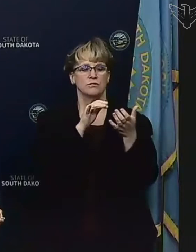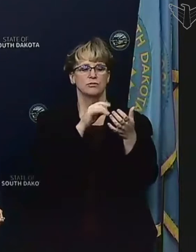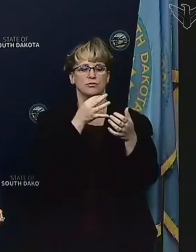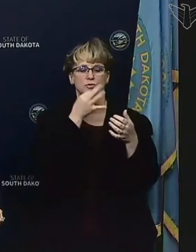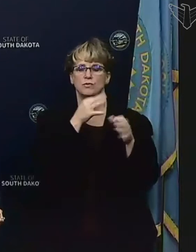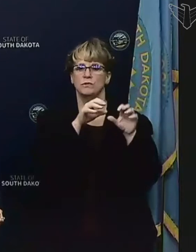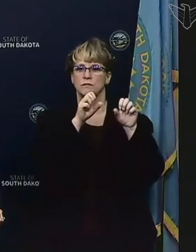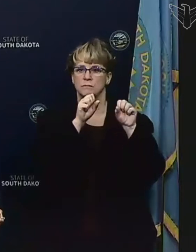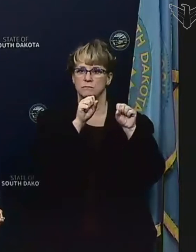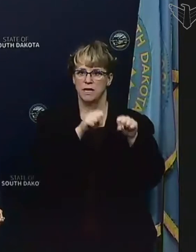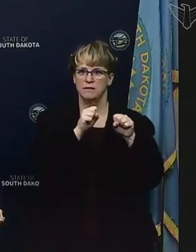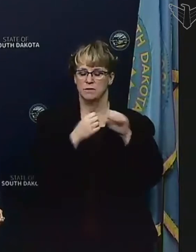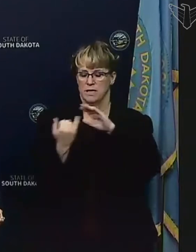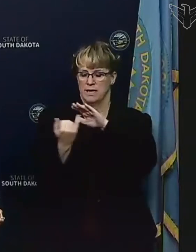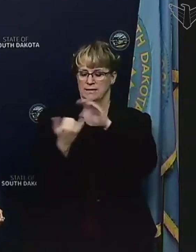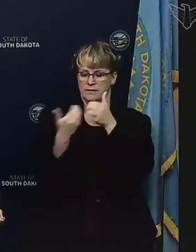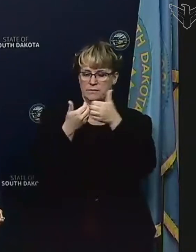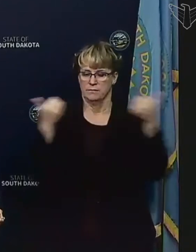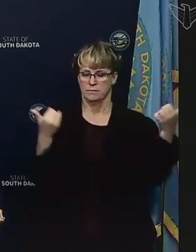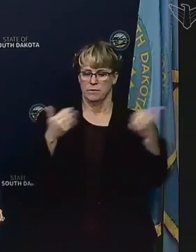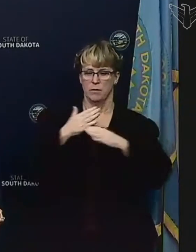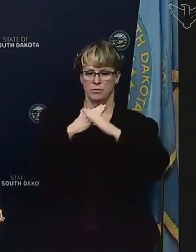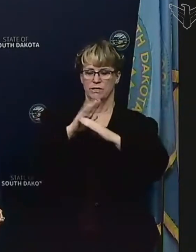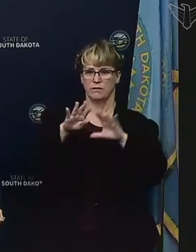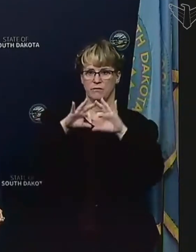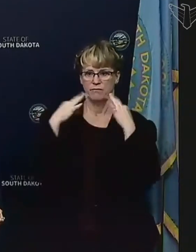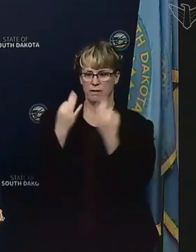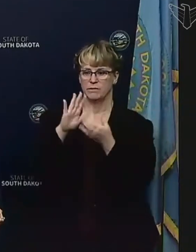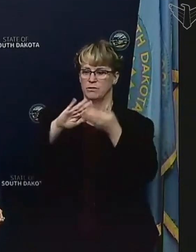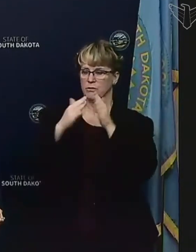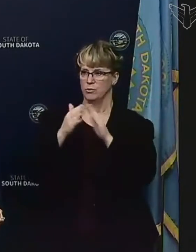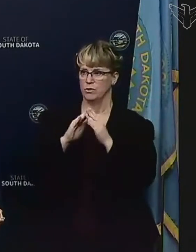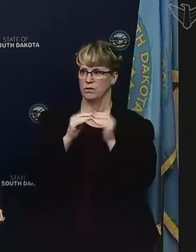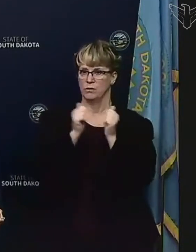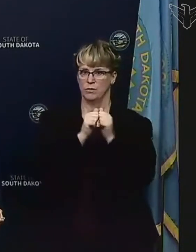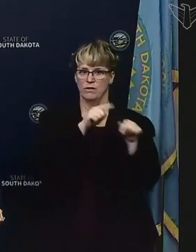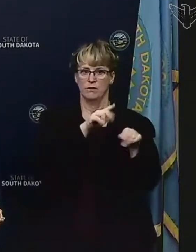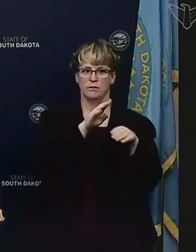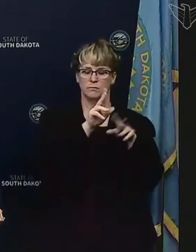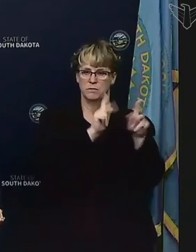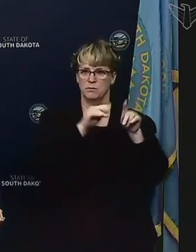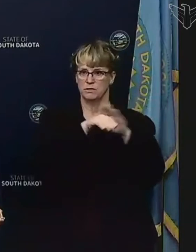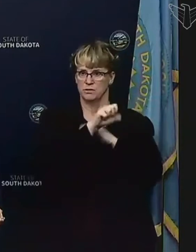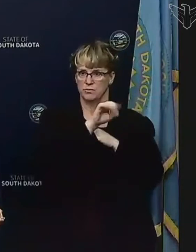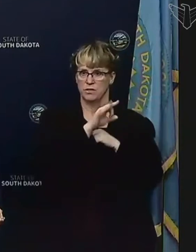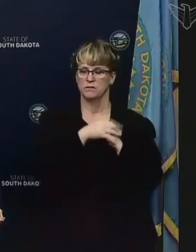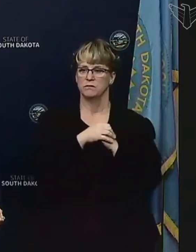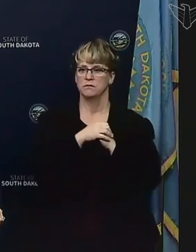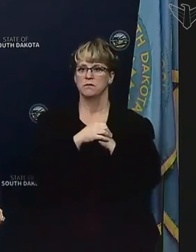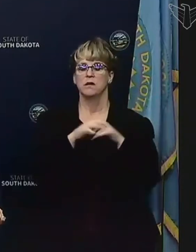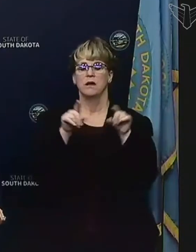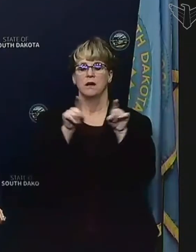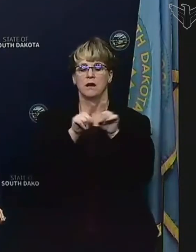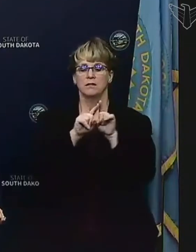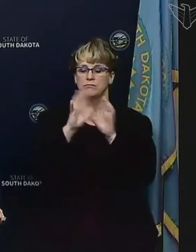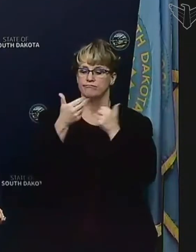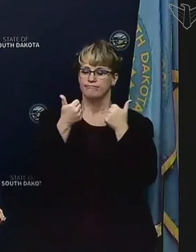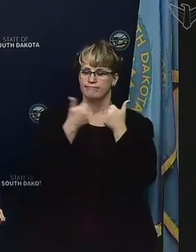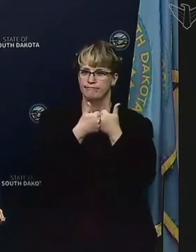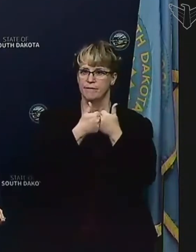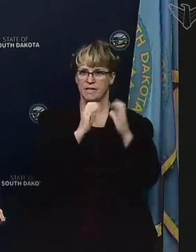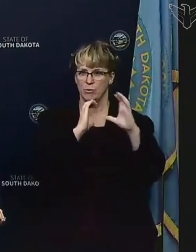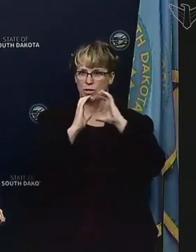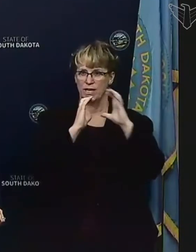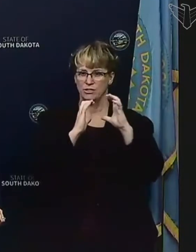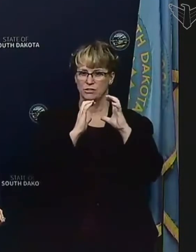getting them into isolation and protecting their families and their communities as well. We have some challenges in the communication department just because